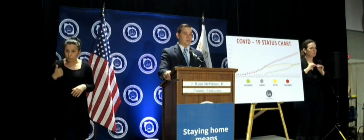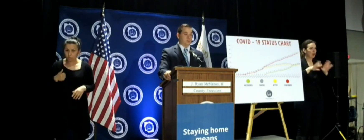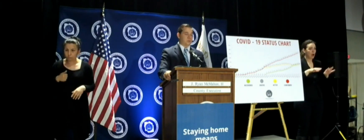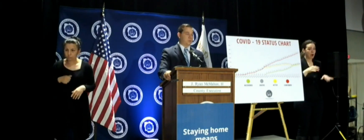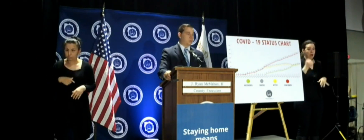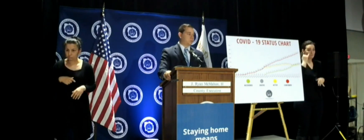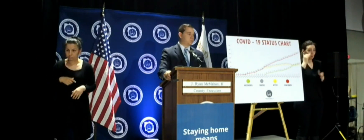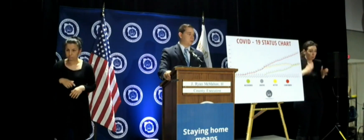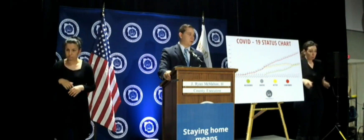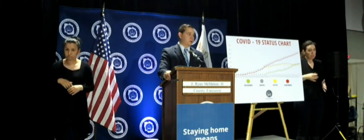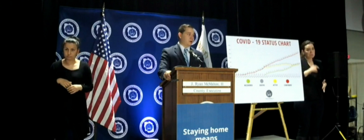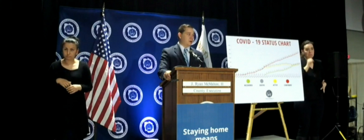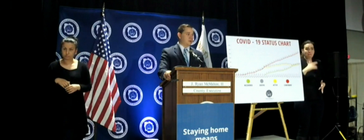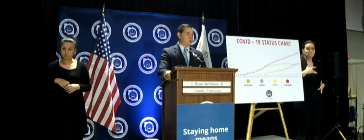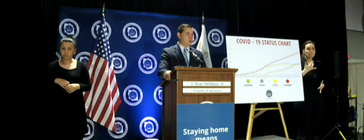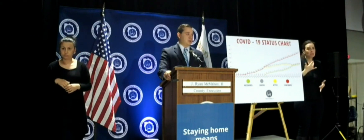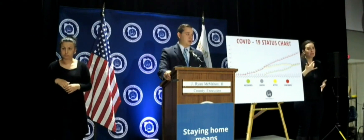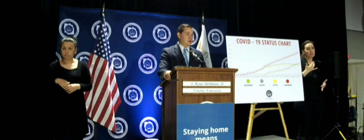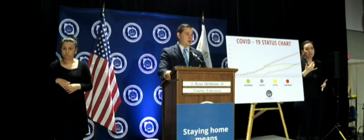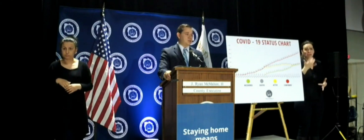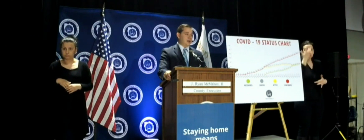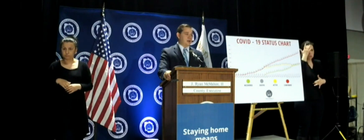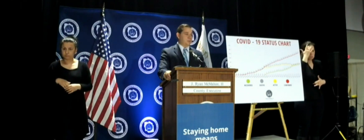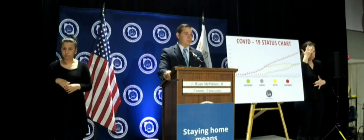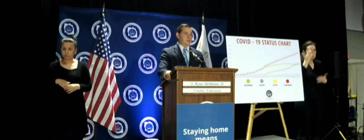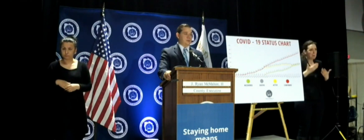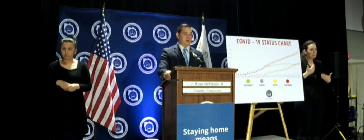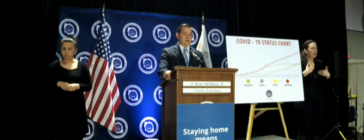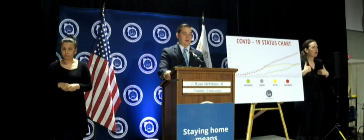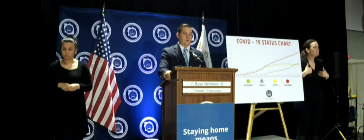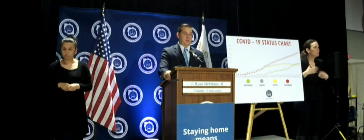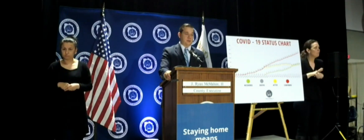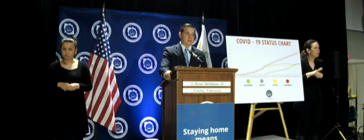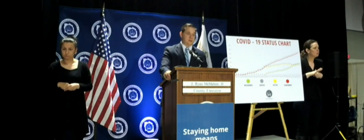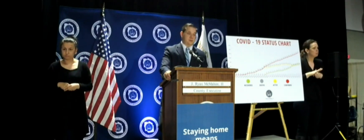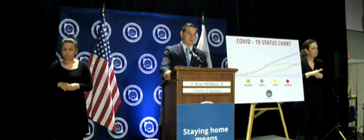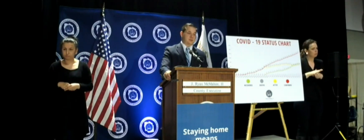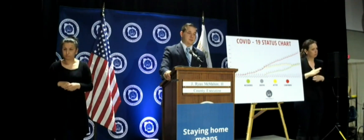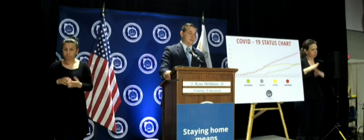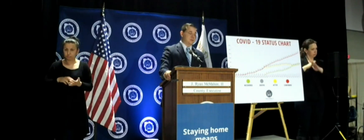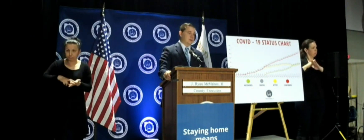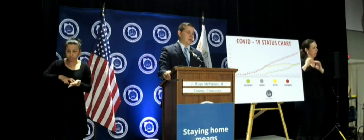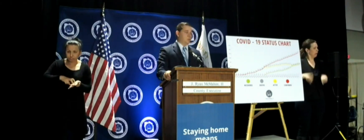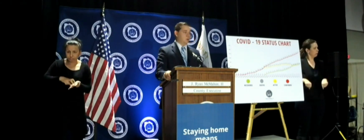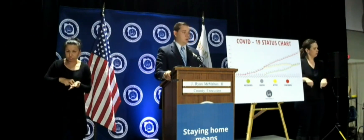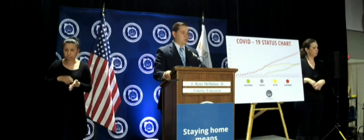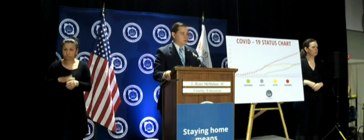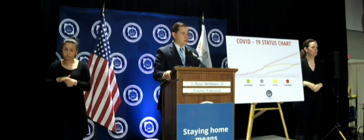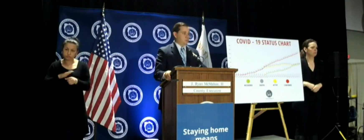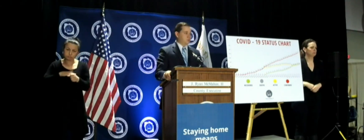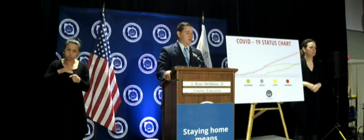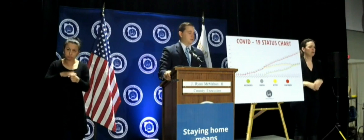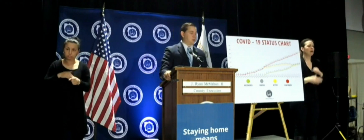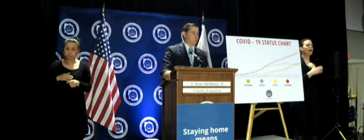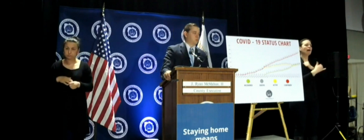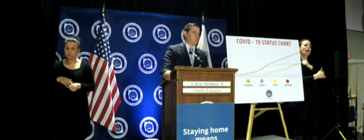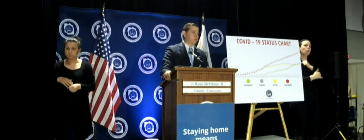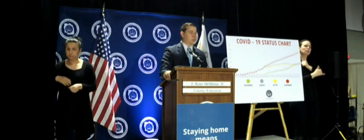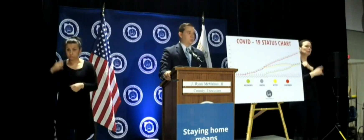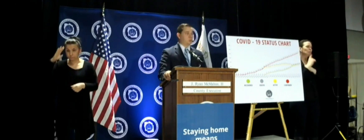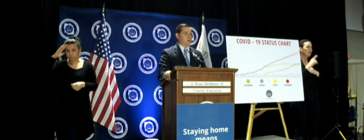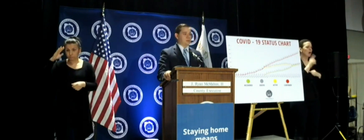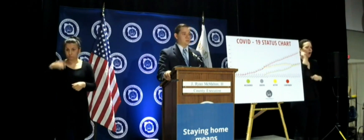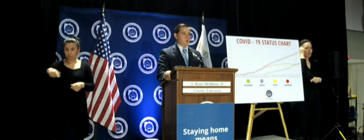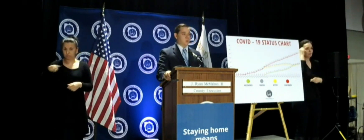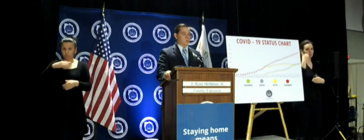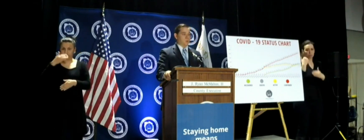very vulnerable people. Our job in county government is essentially to help protect our most